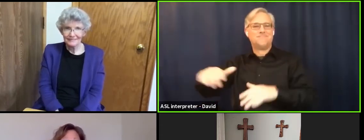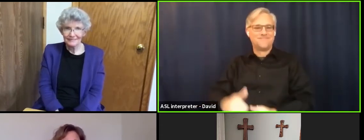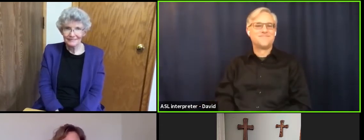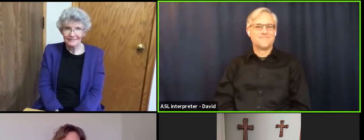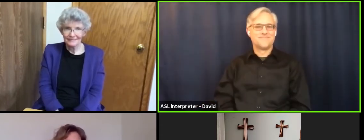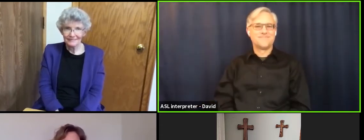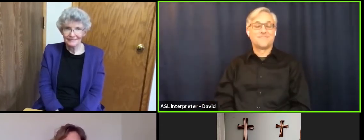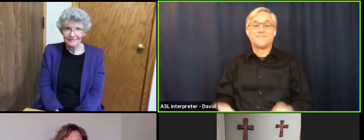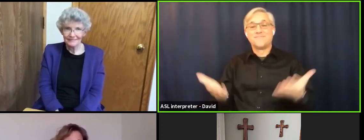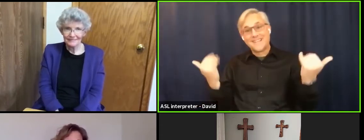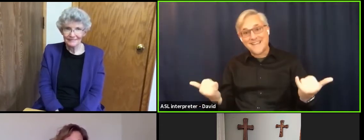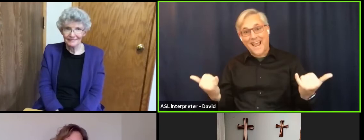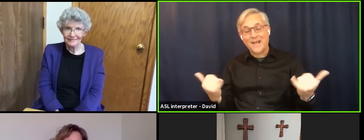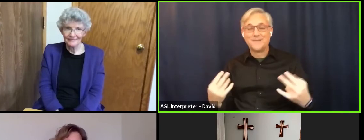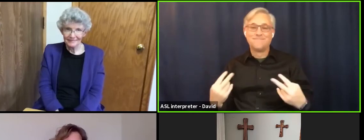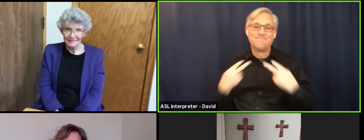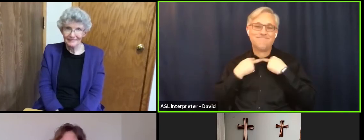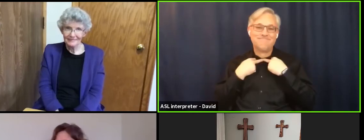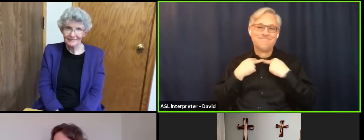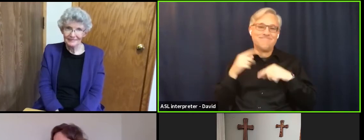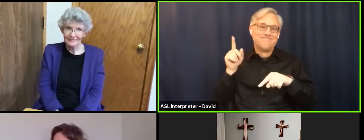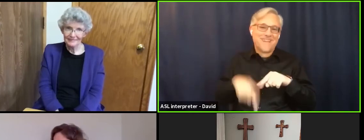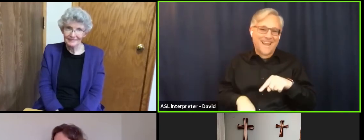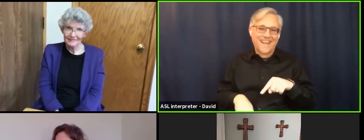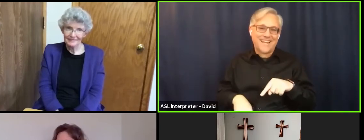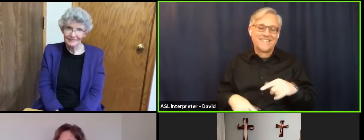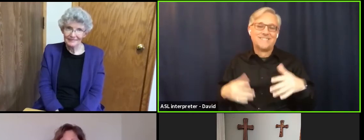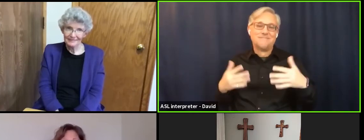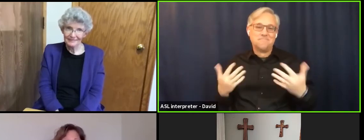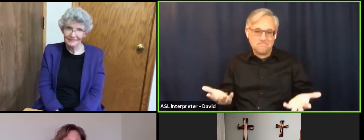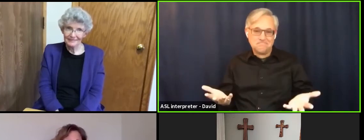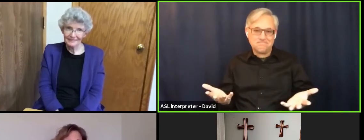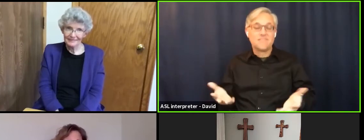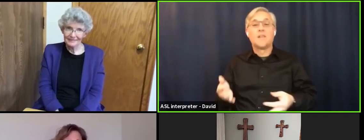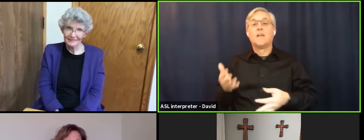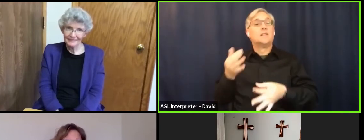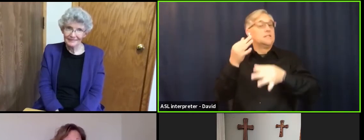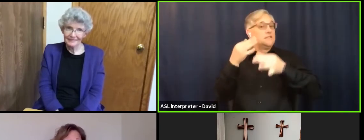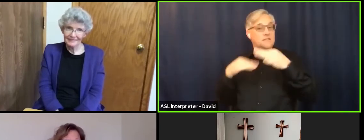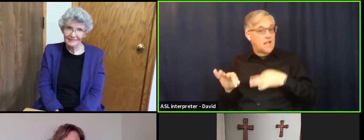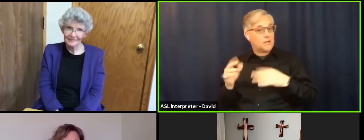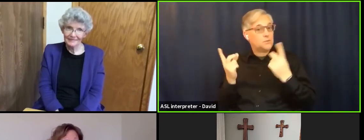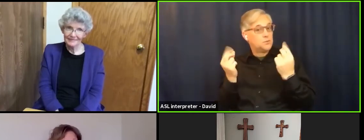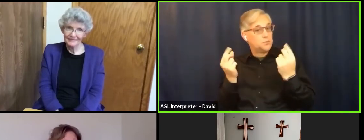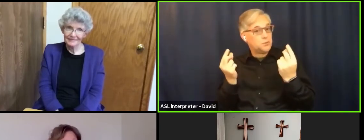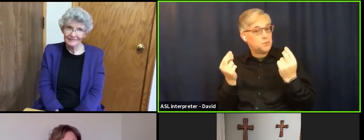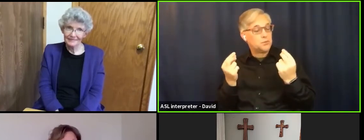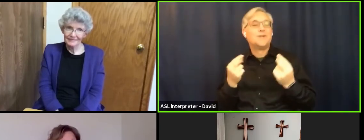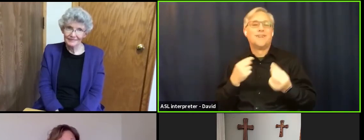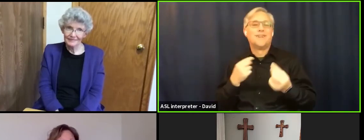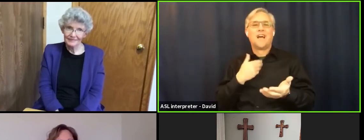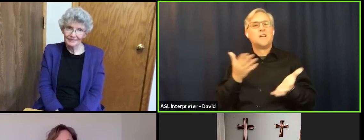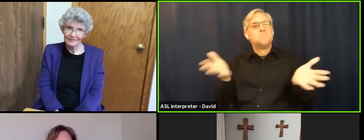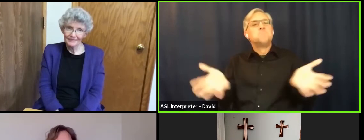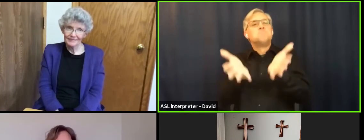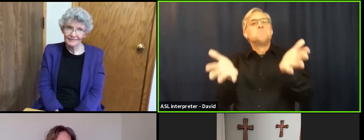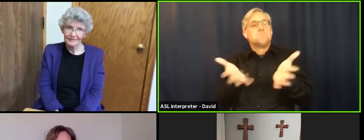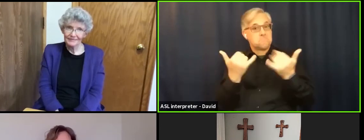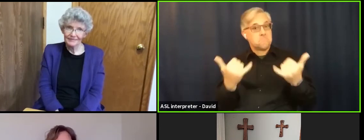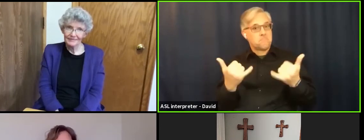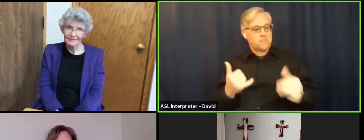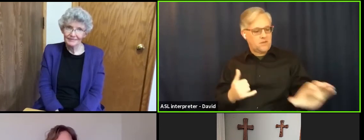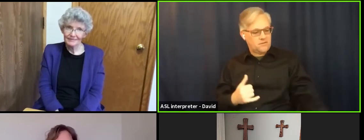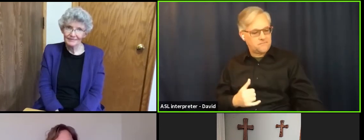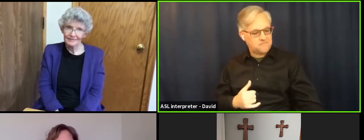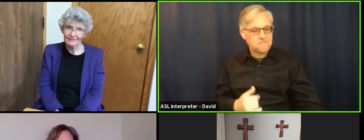So right now we can't do it that way. So instead, I invite you to, again, pick up your phone, send a